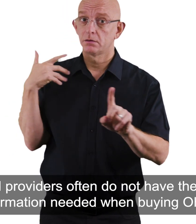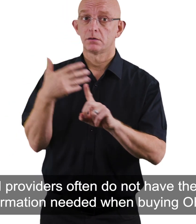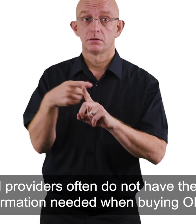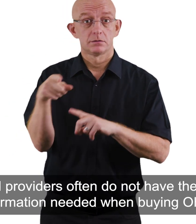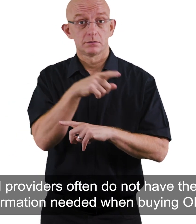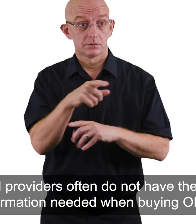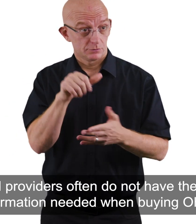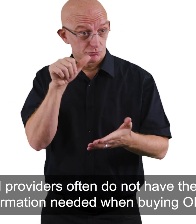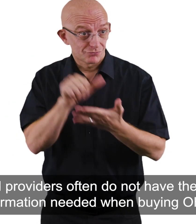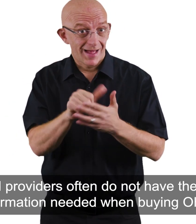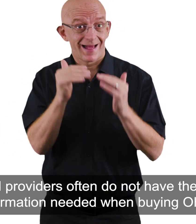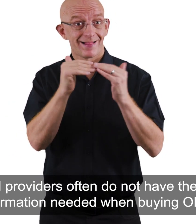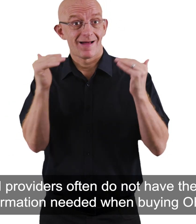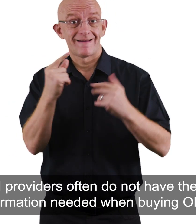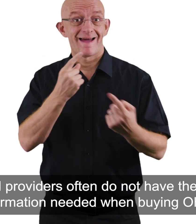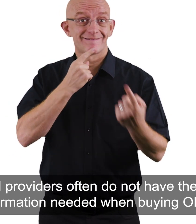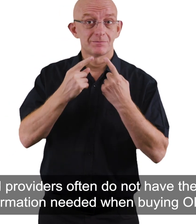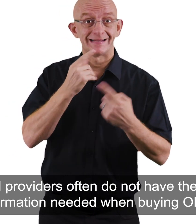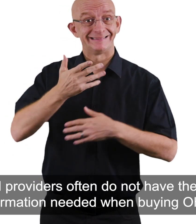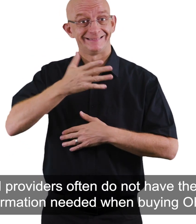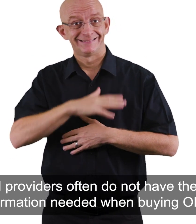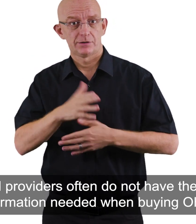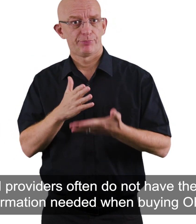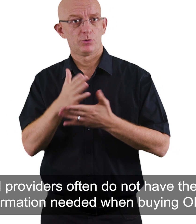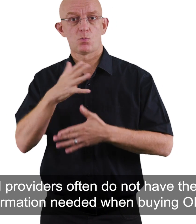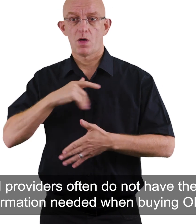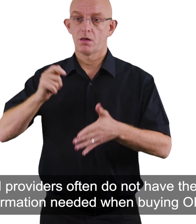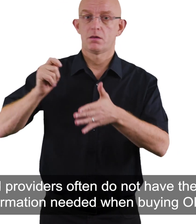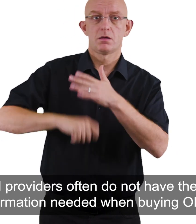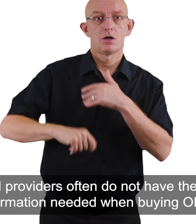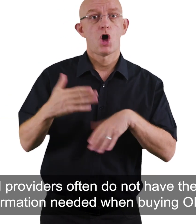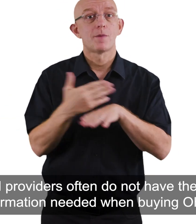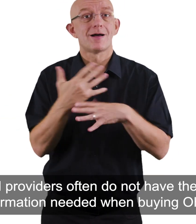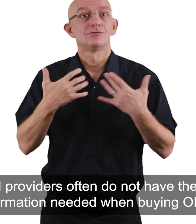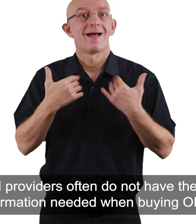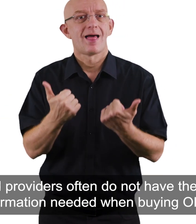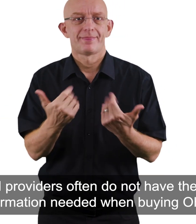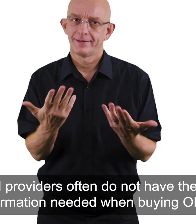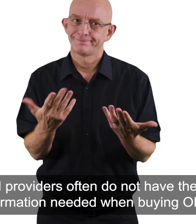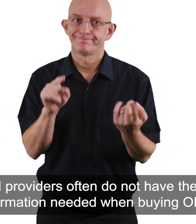often do not have the right level of information needed when buying OH.